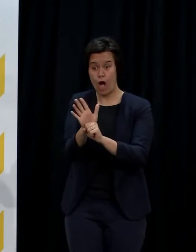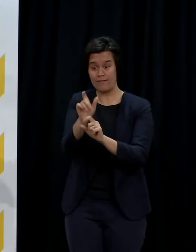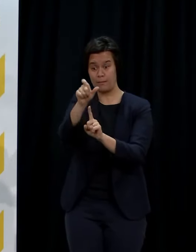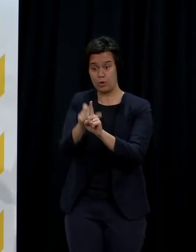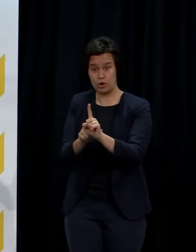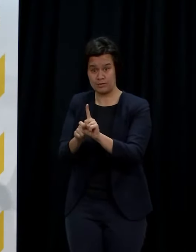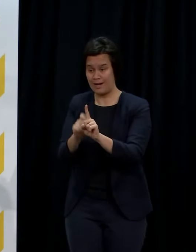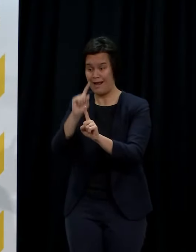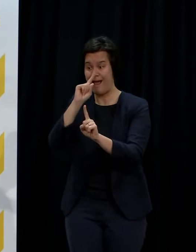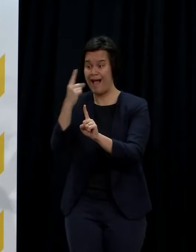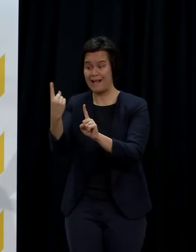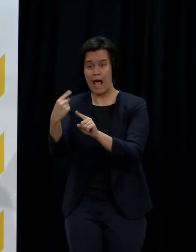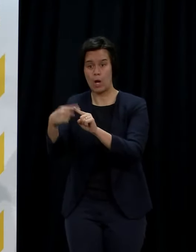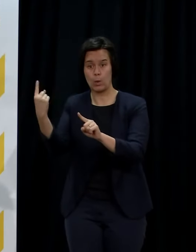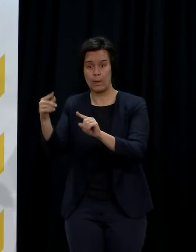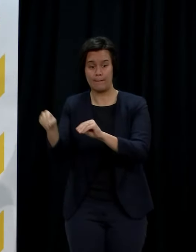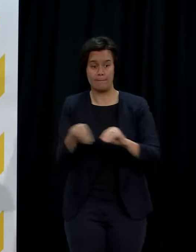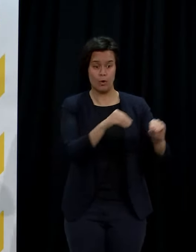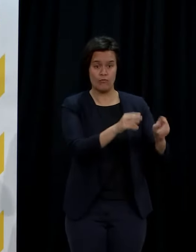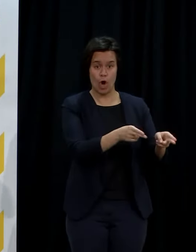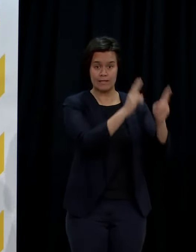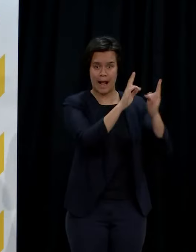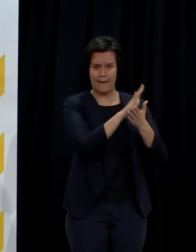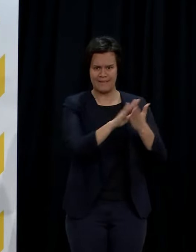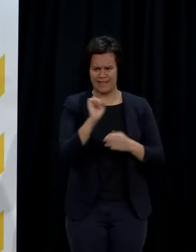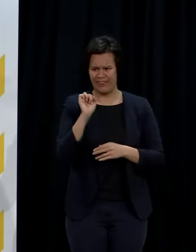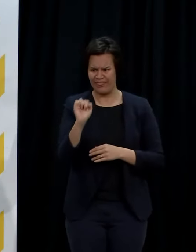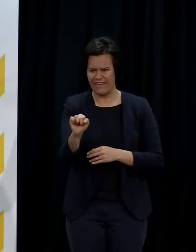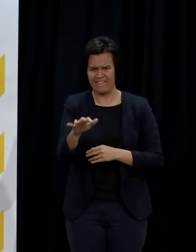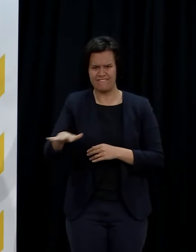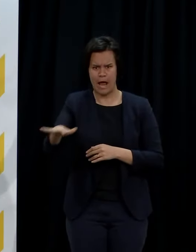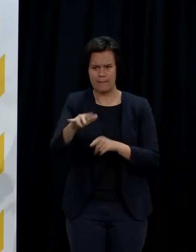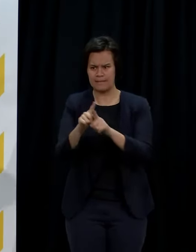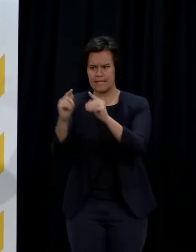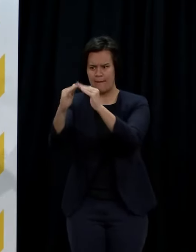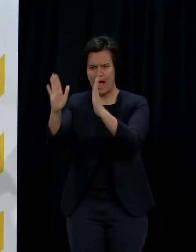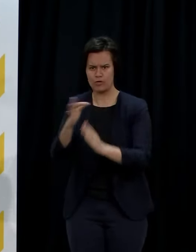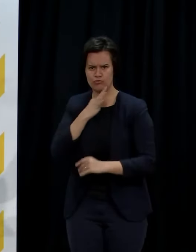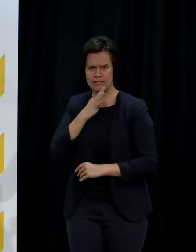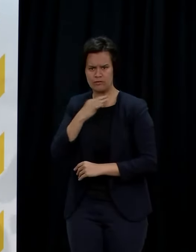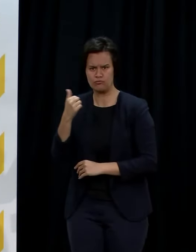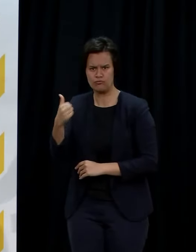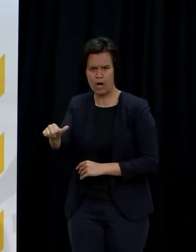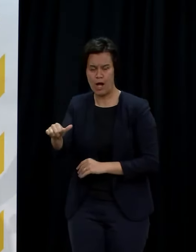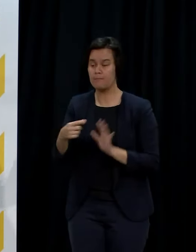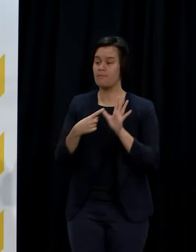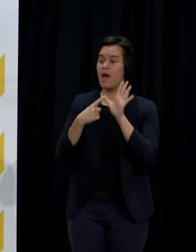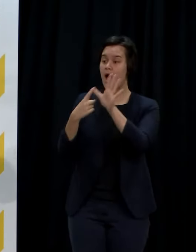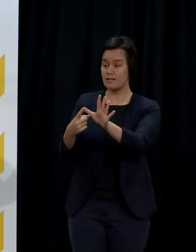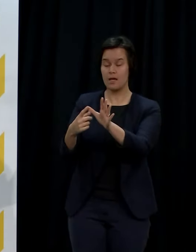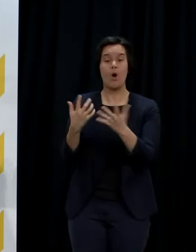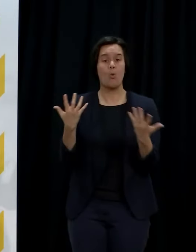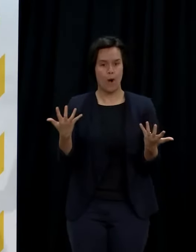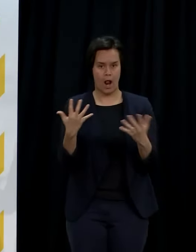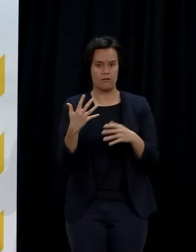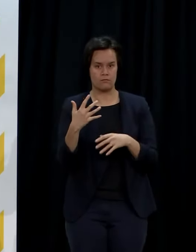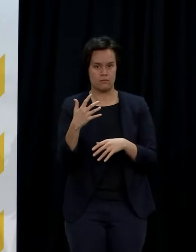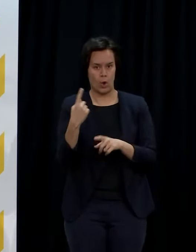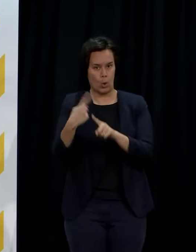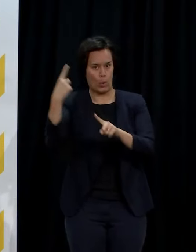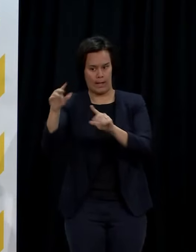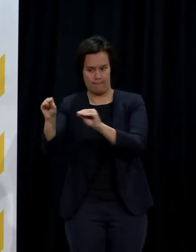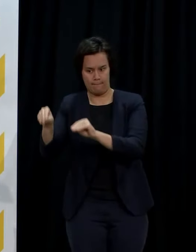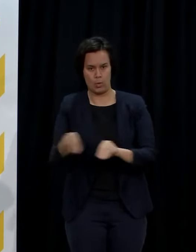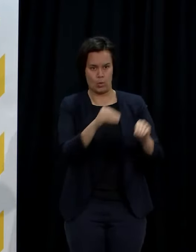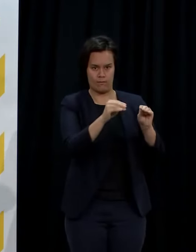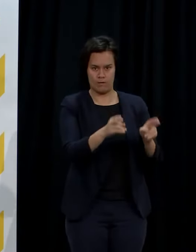into quarantine? We are moving all of them into quarantine. So I'll perhaps start with a bit of an outline of